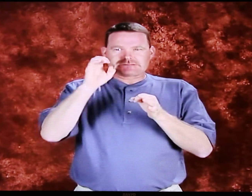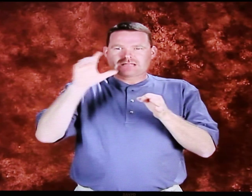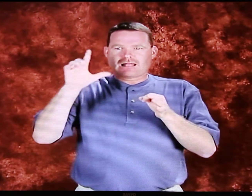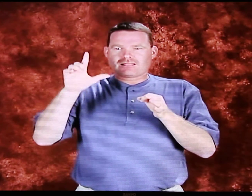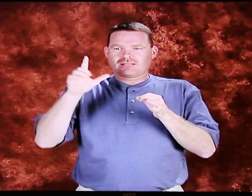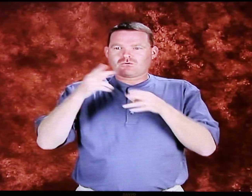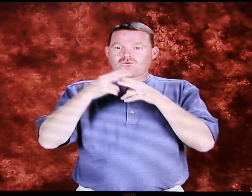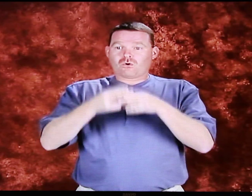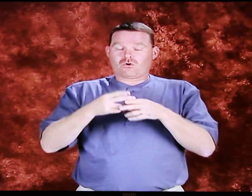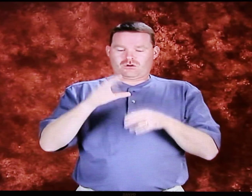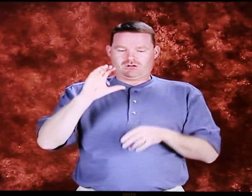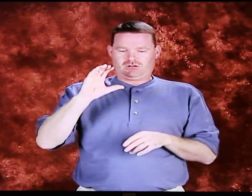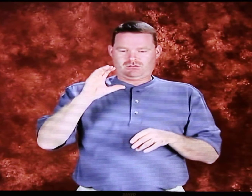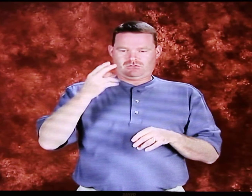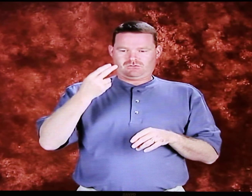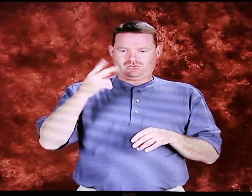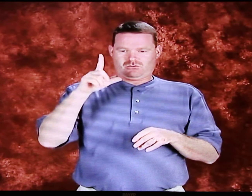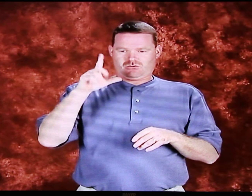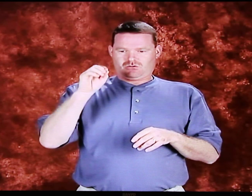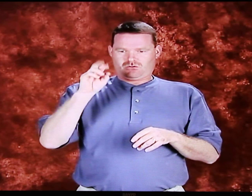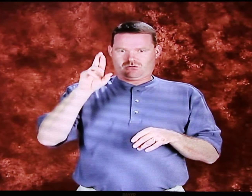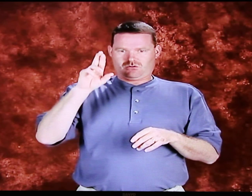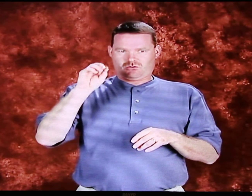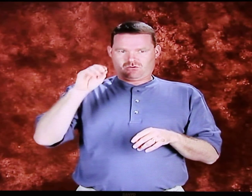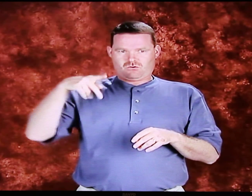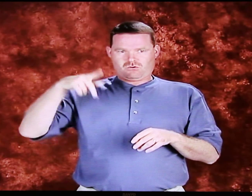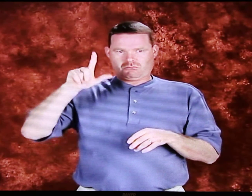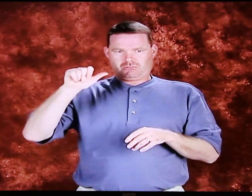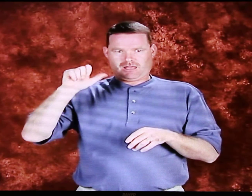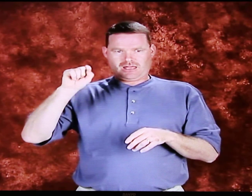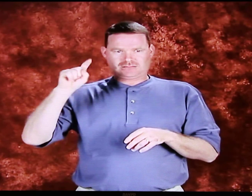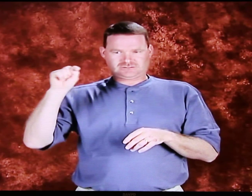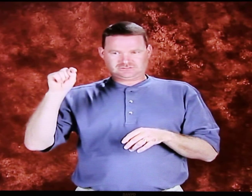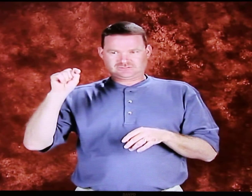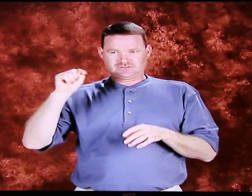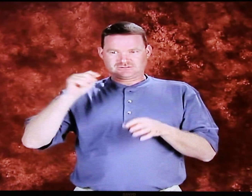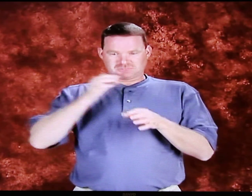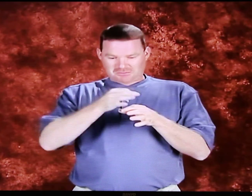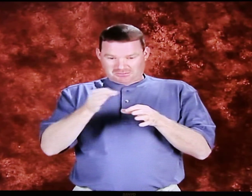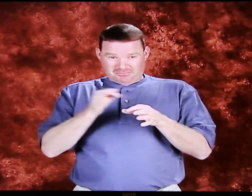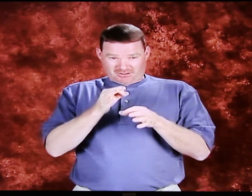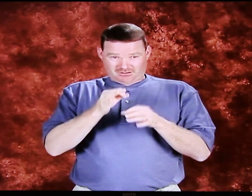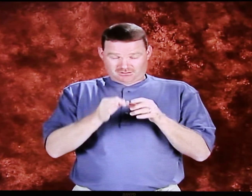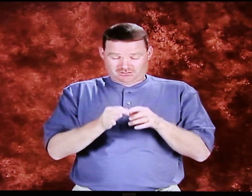you'd see all these little cells. And those are called chloroplasts.